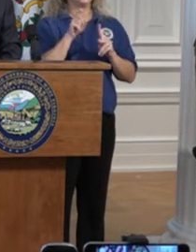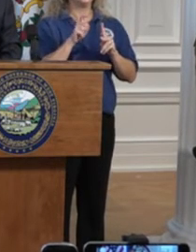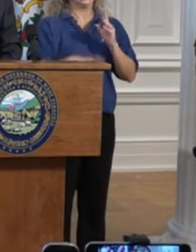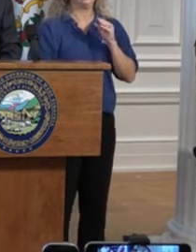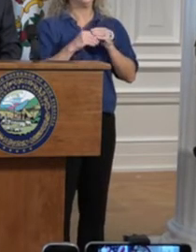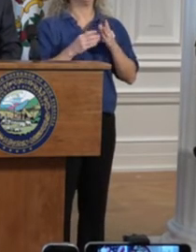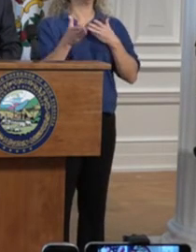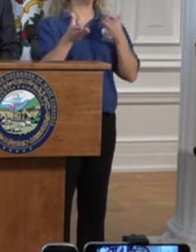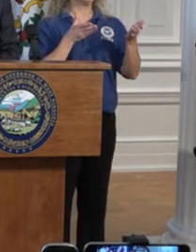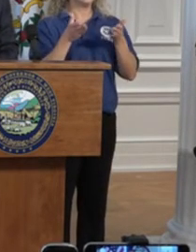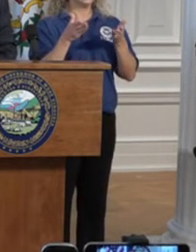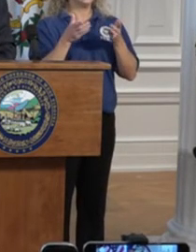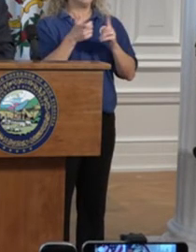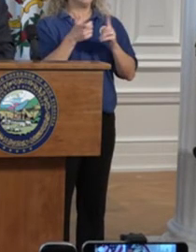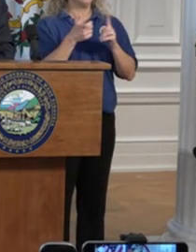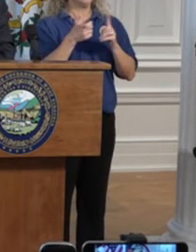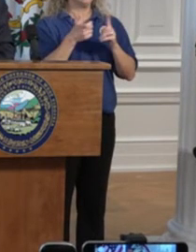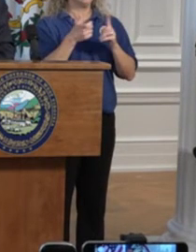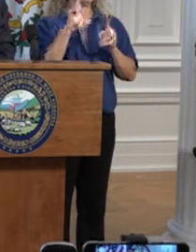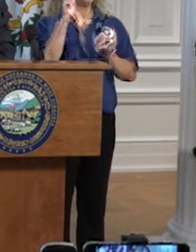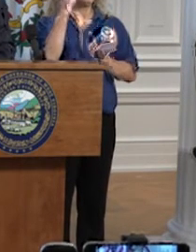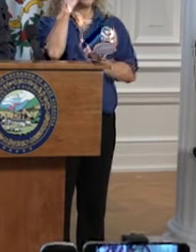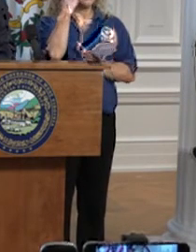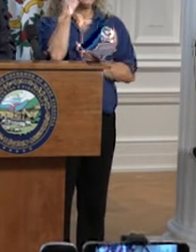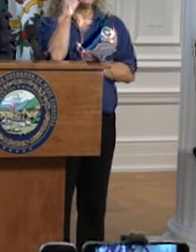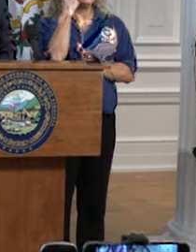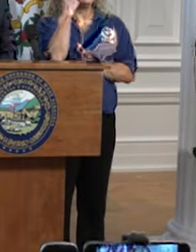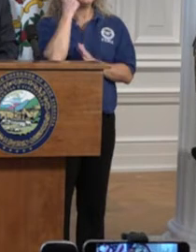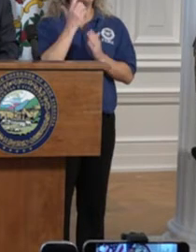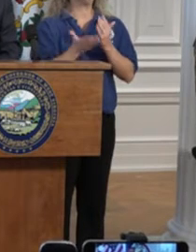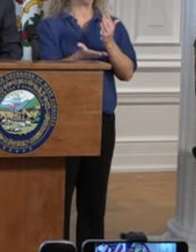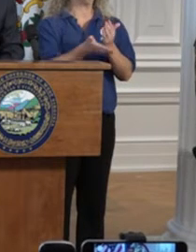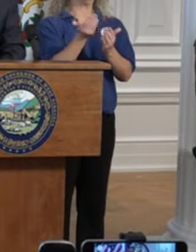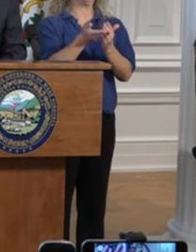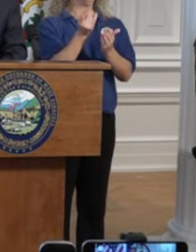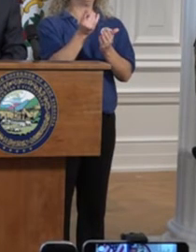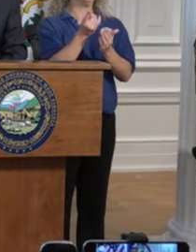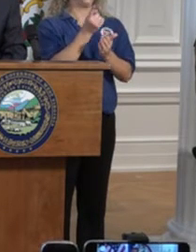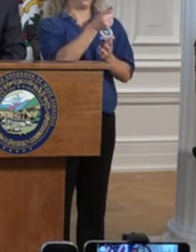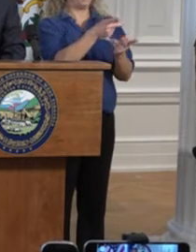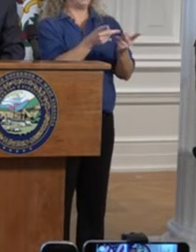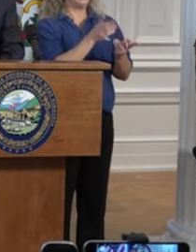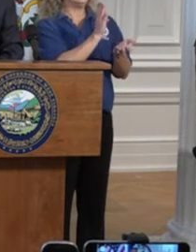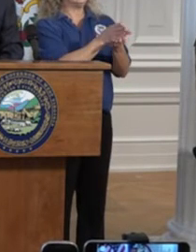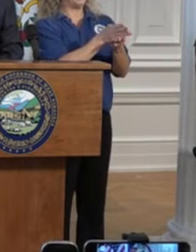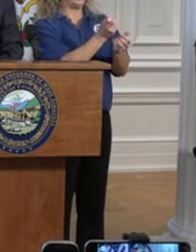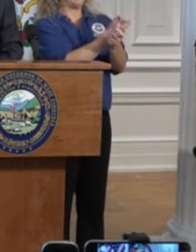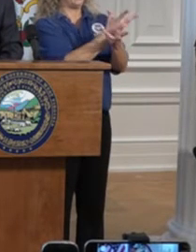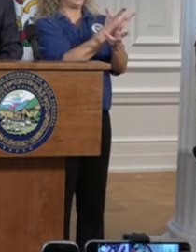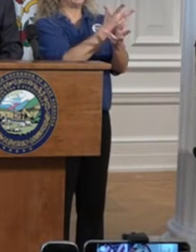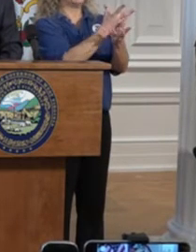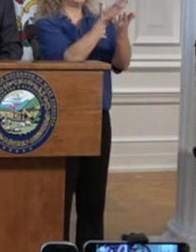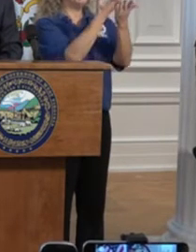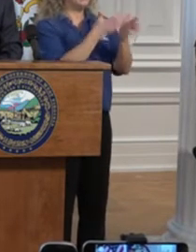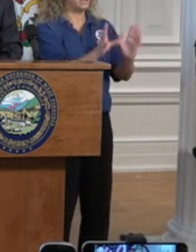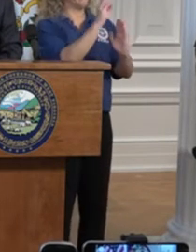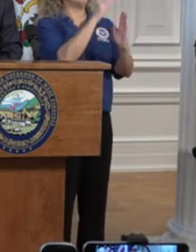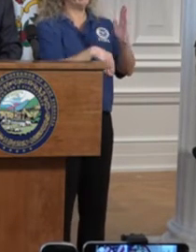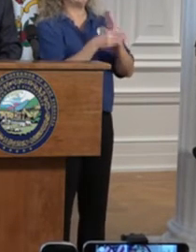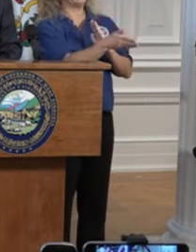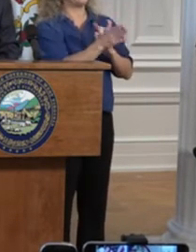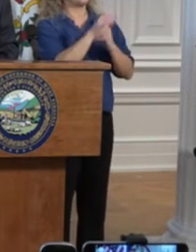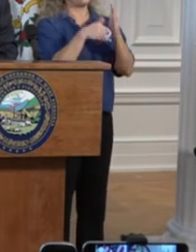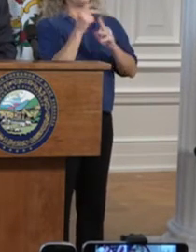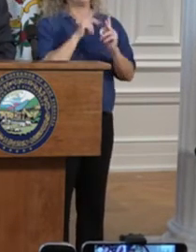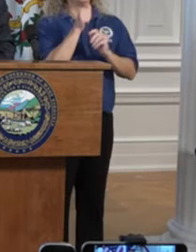additional services from our state government. And the convenience of the one-stop shopping was appreciated by all those who are